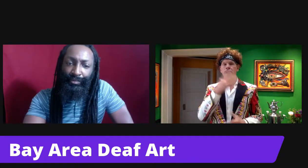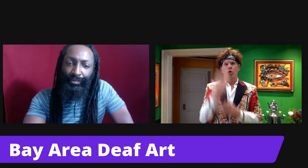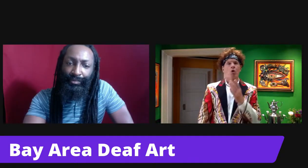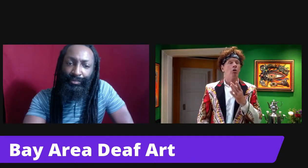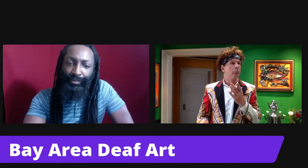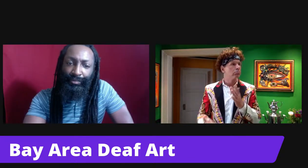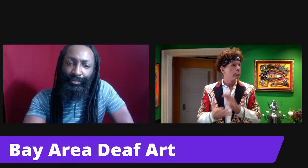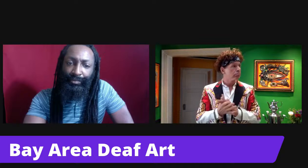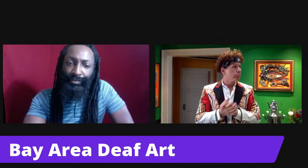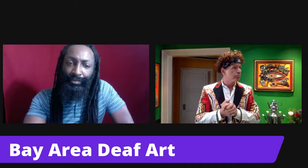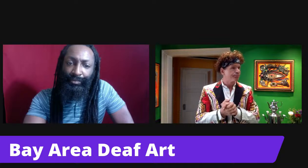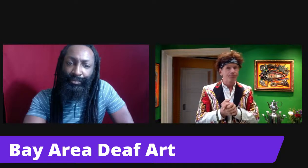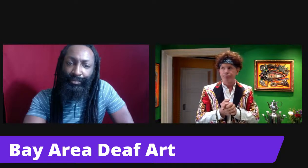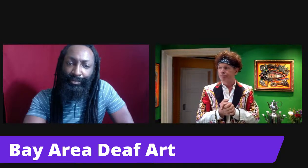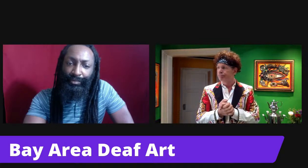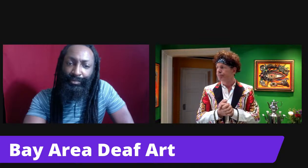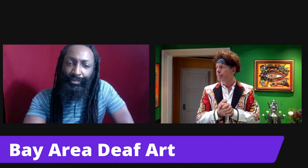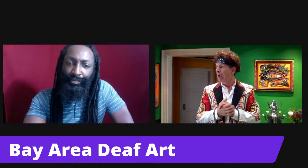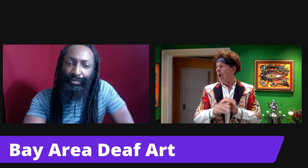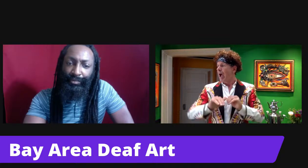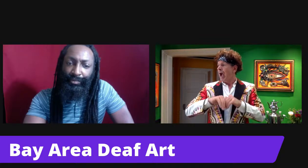You know, my soul was gone.